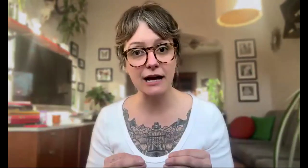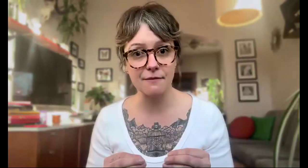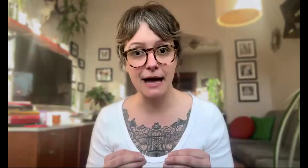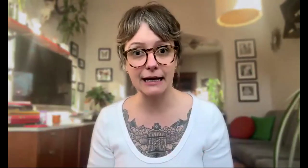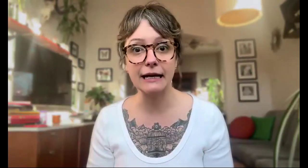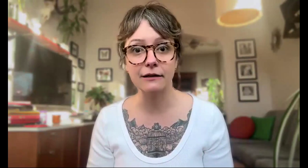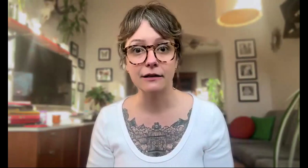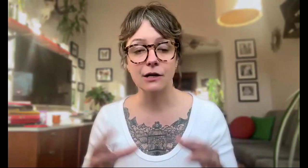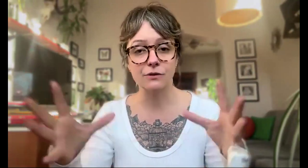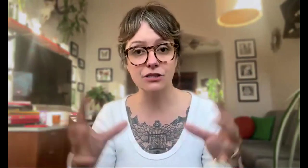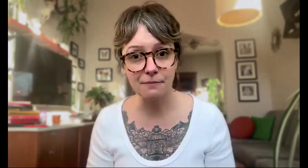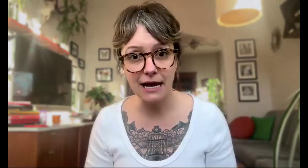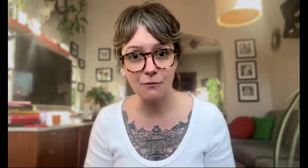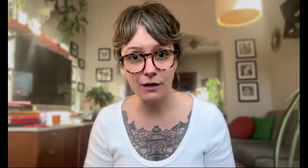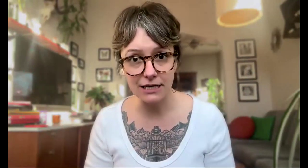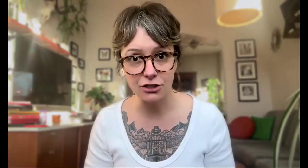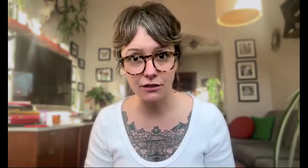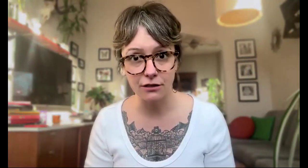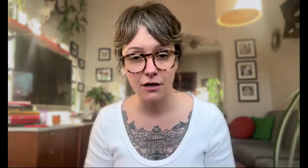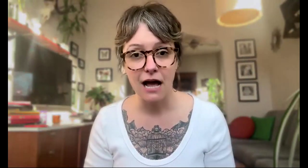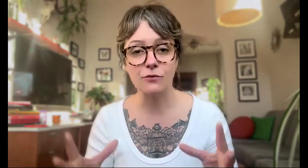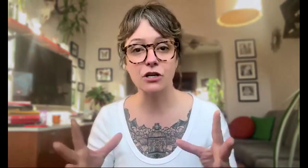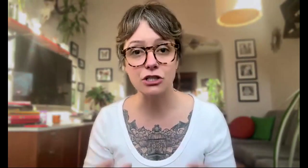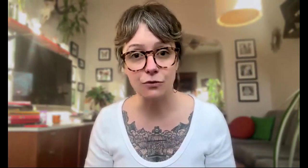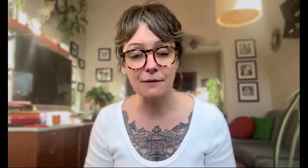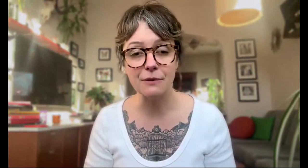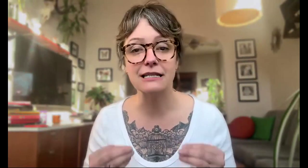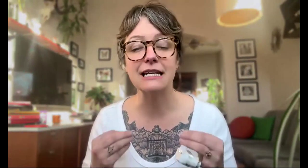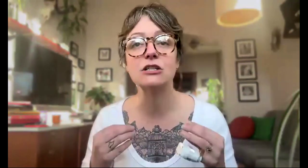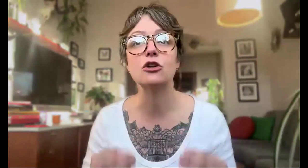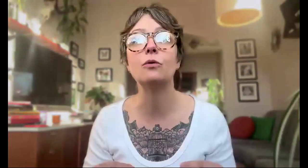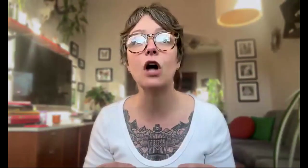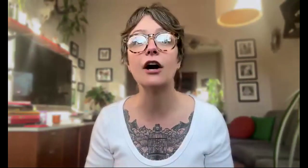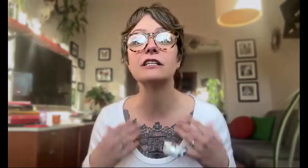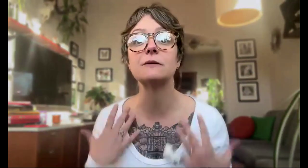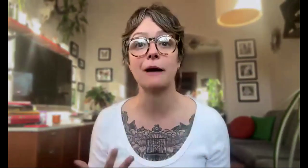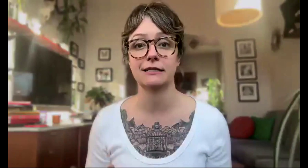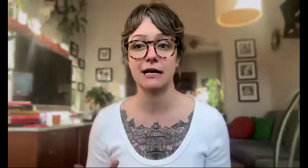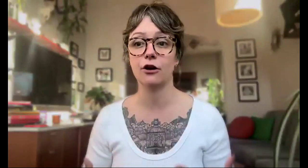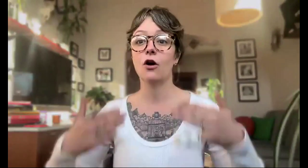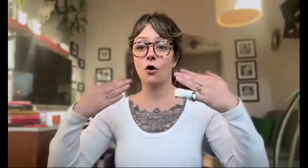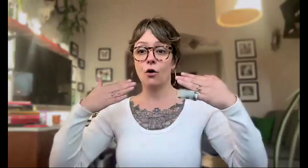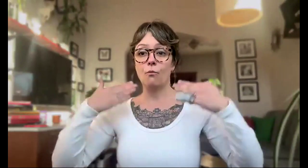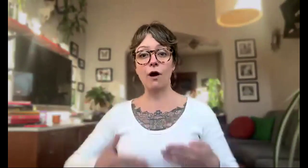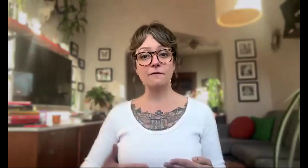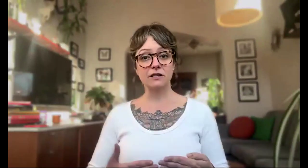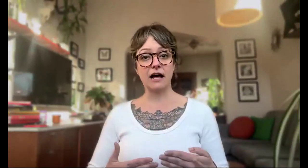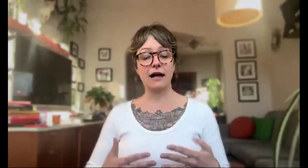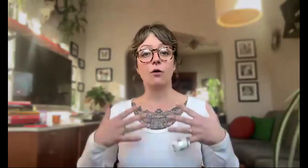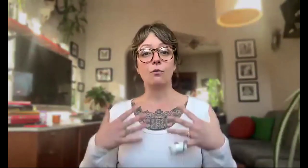drag them back in. They will start paying more attention and they will start doing it because it is no longer spectator. More often than not,